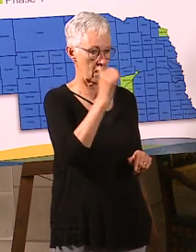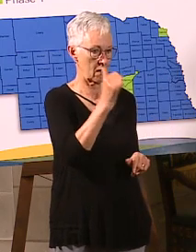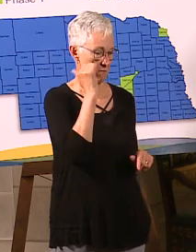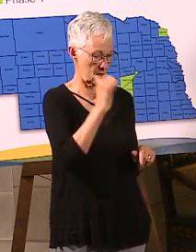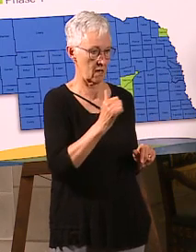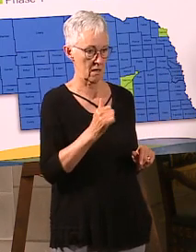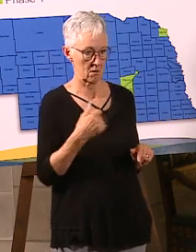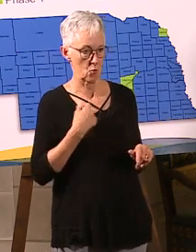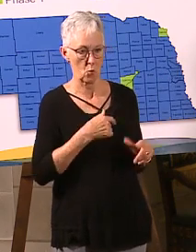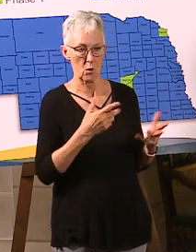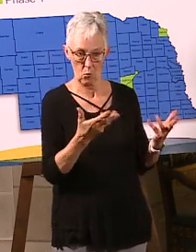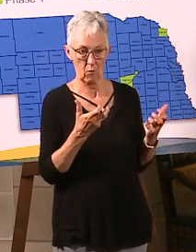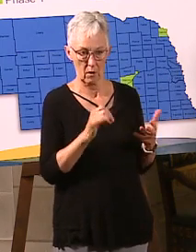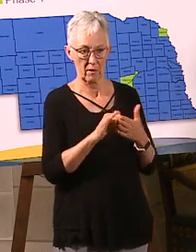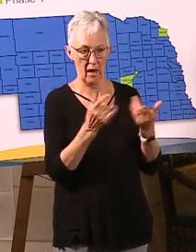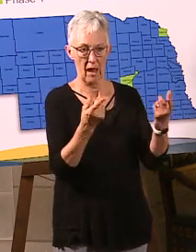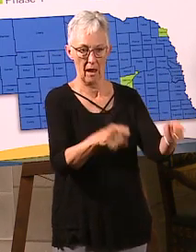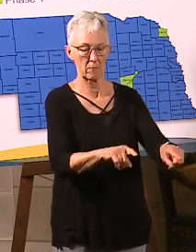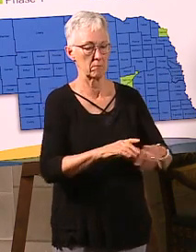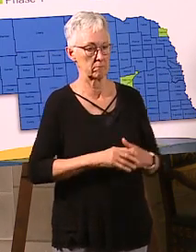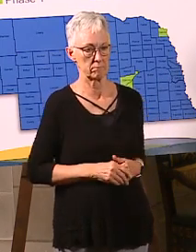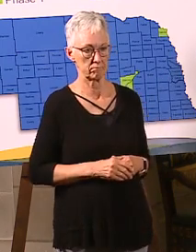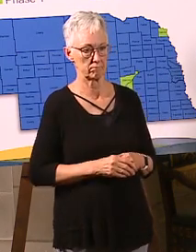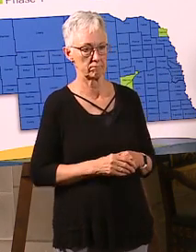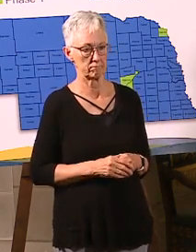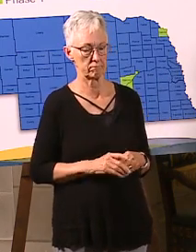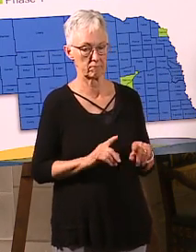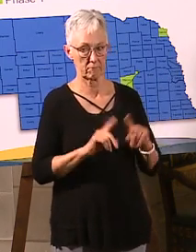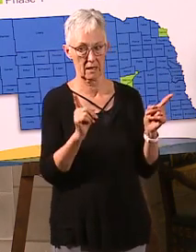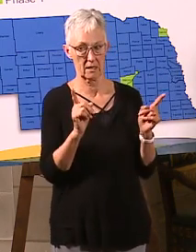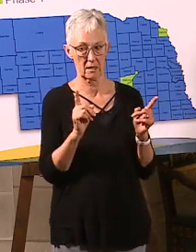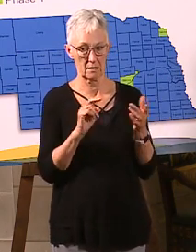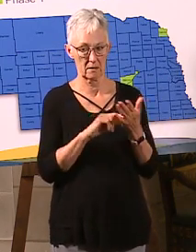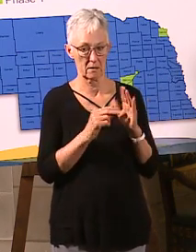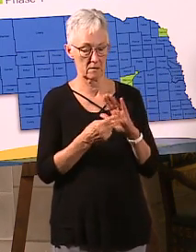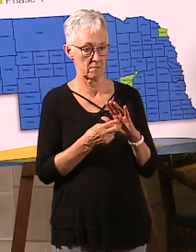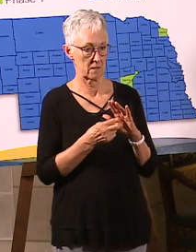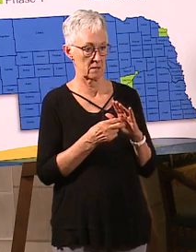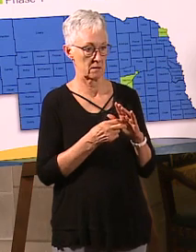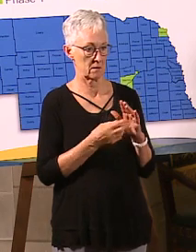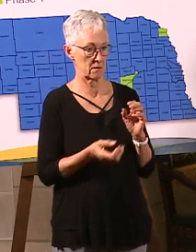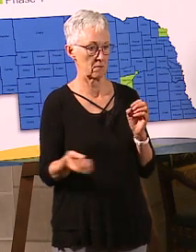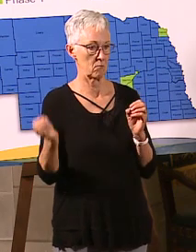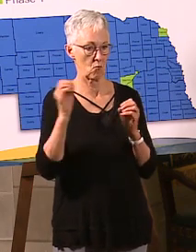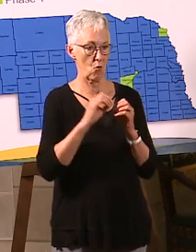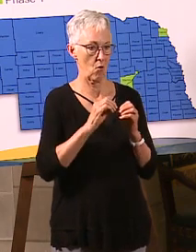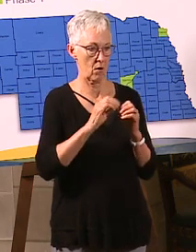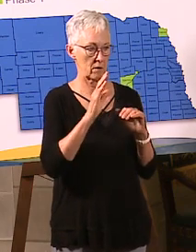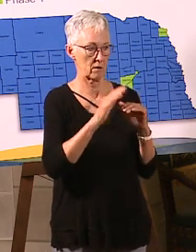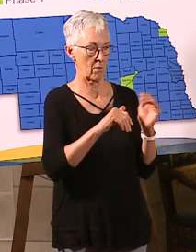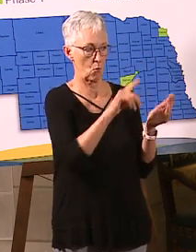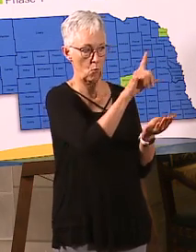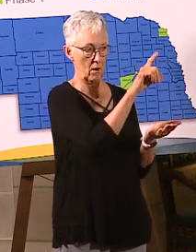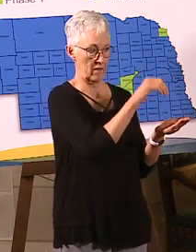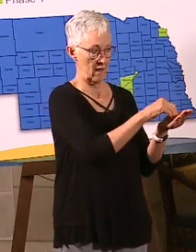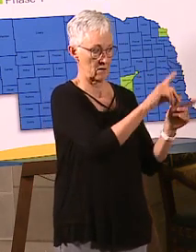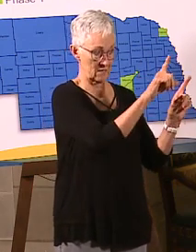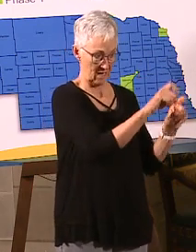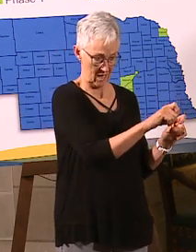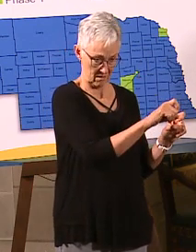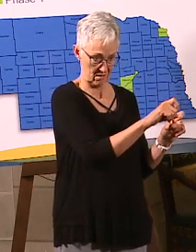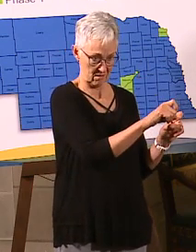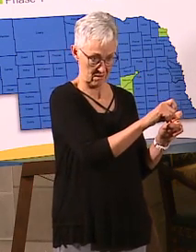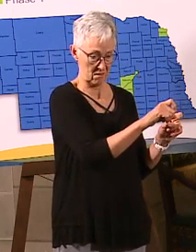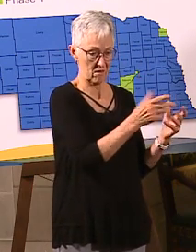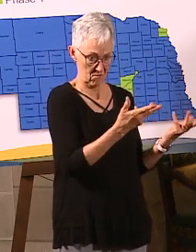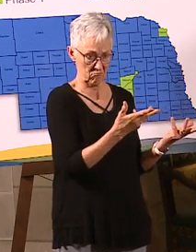and more tests back, absolutely. But it's also more than 1,000 tests that we've done, doing without it, right? And here's the other thing to remember too. So